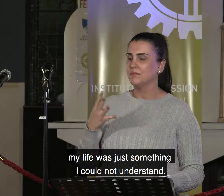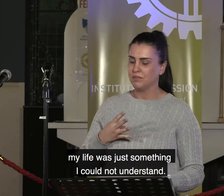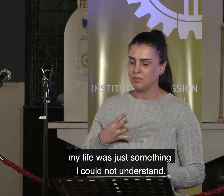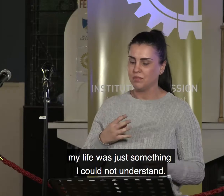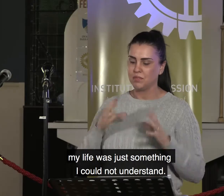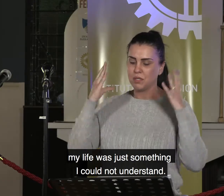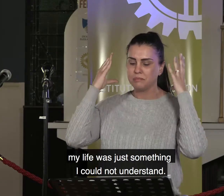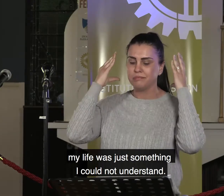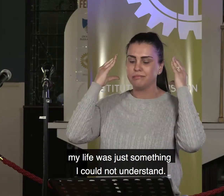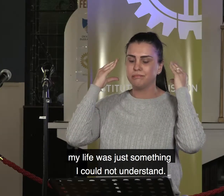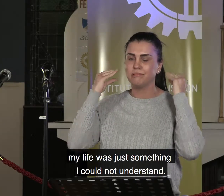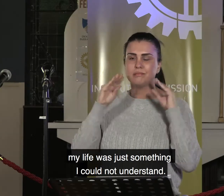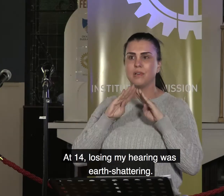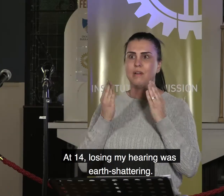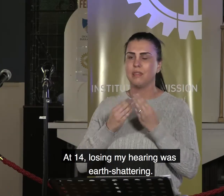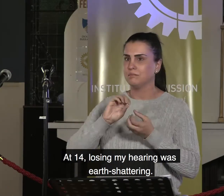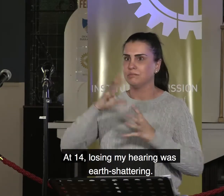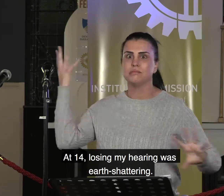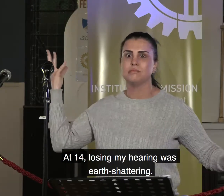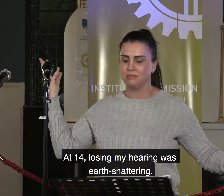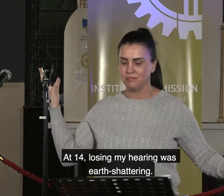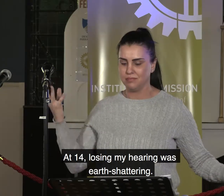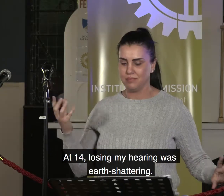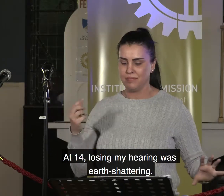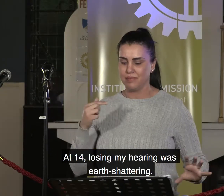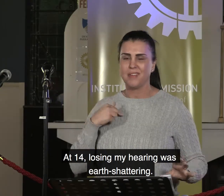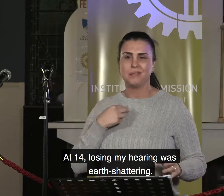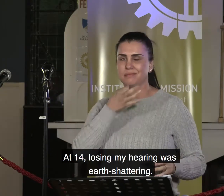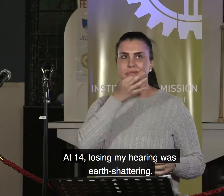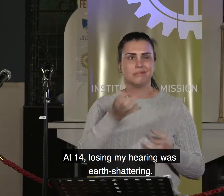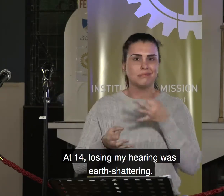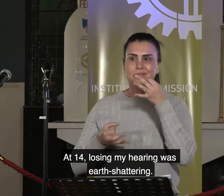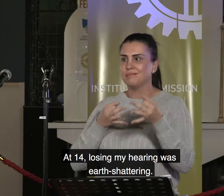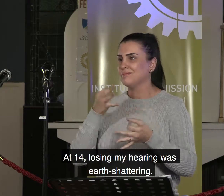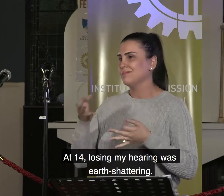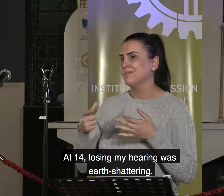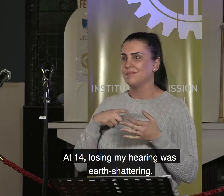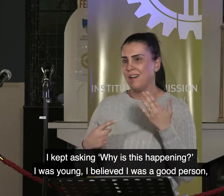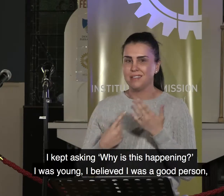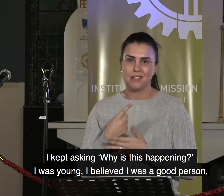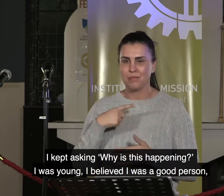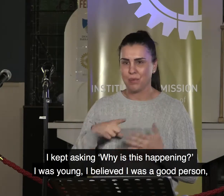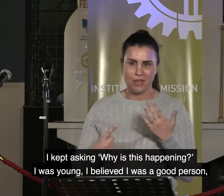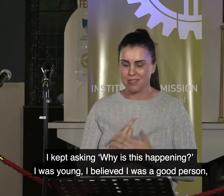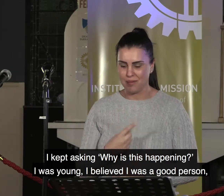understand. At 14, losing my hearing was earth-shattering. I kept asking, why is